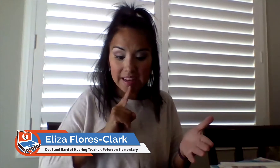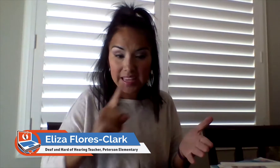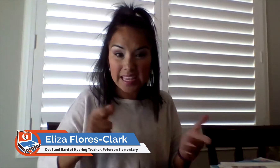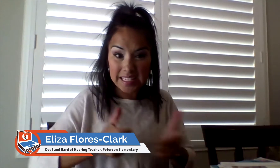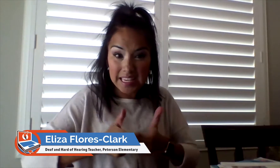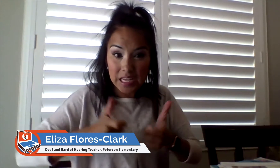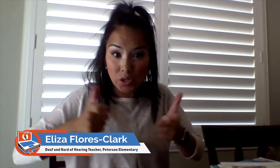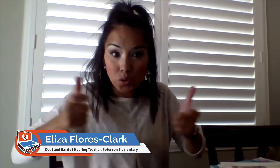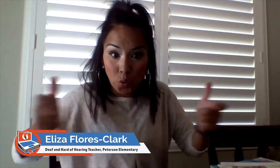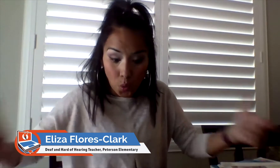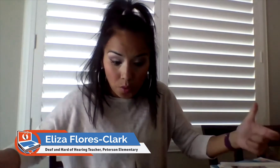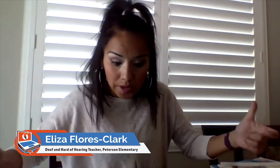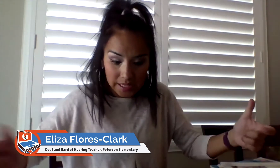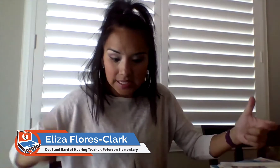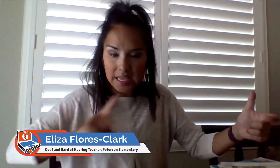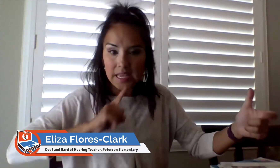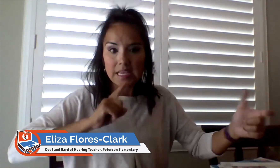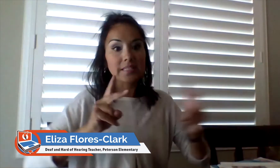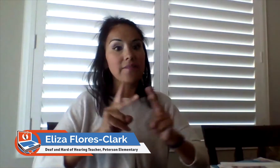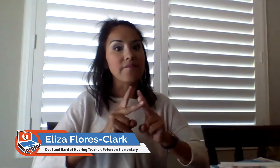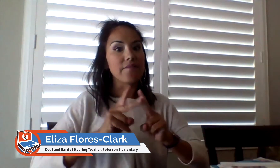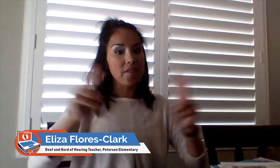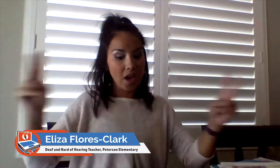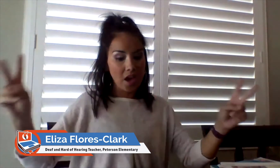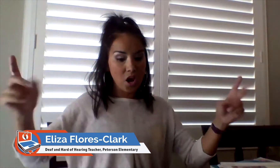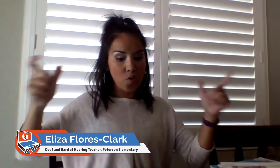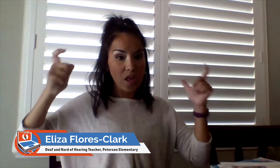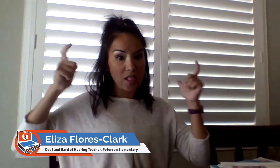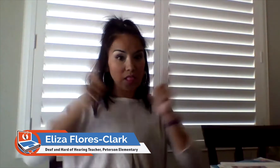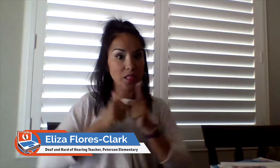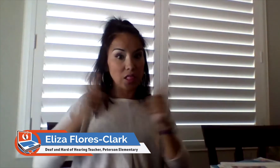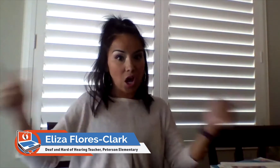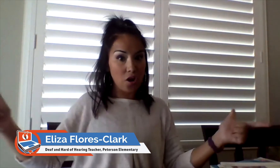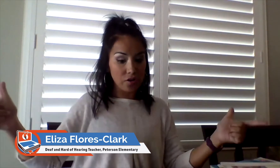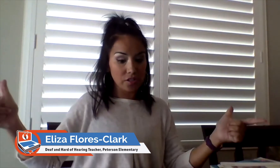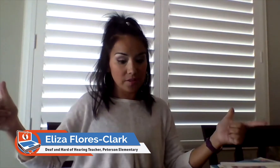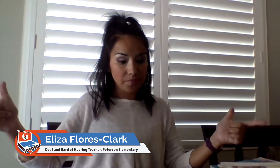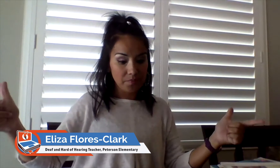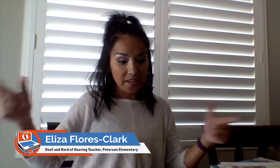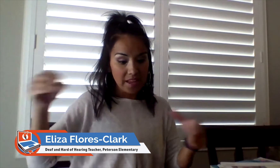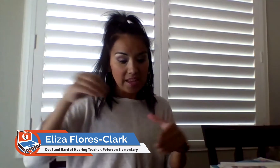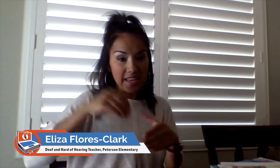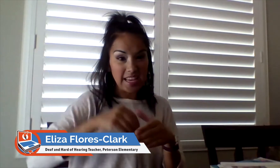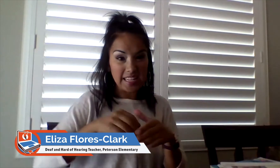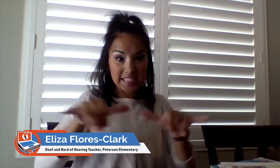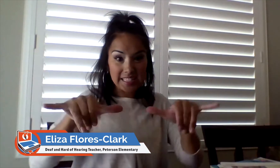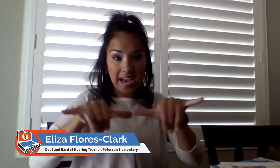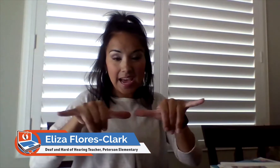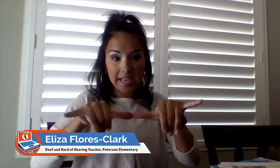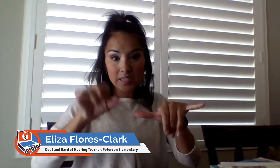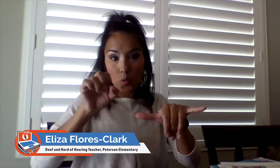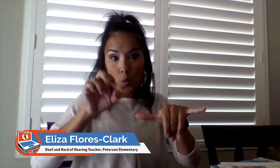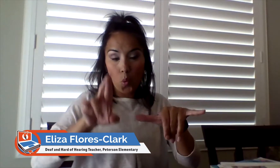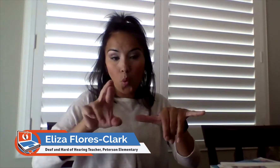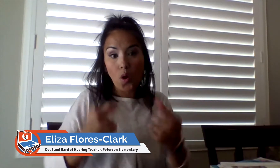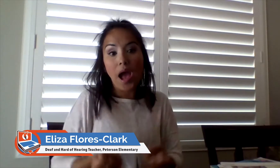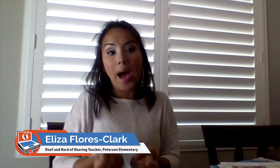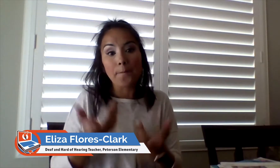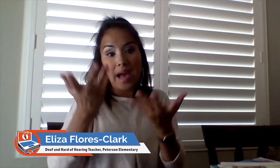is enormous is very large in size or